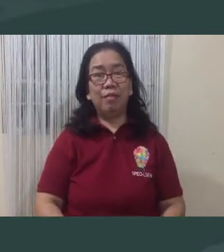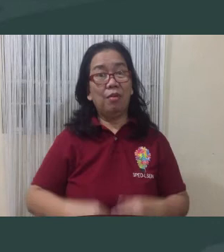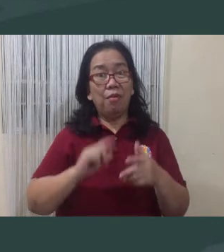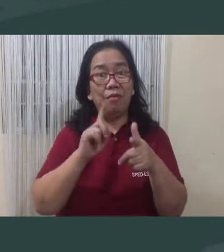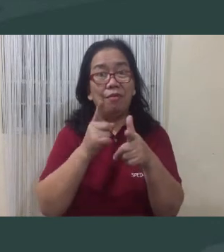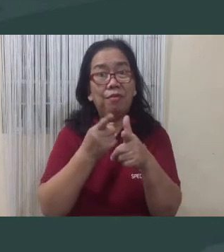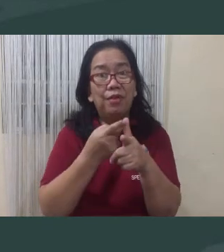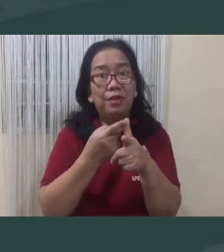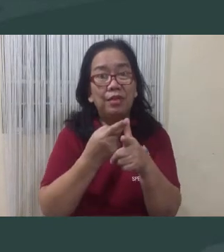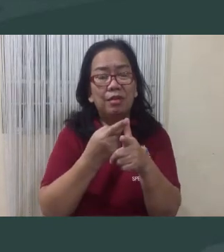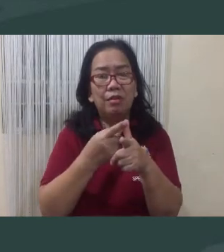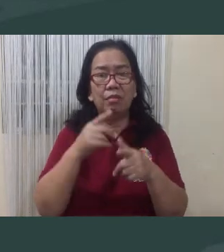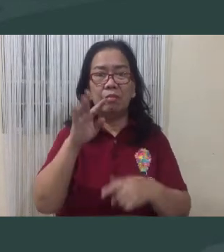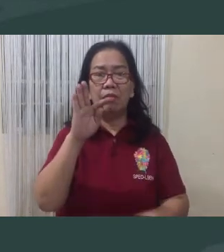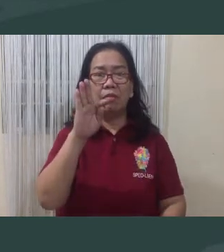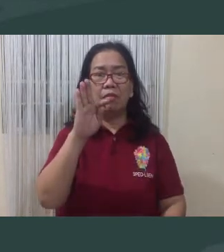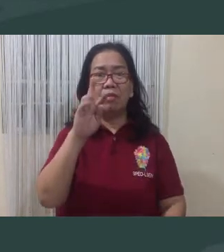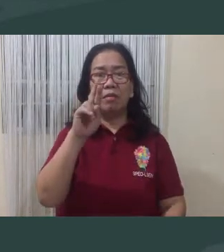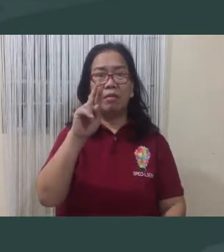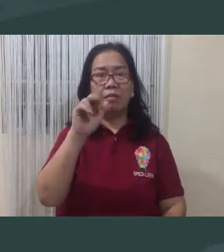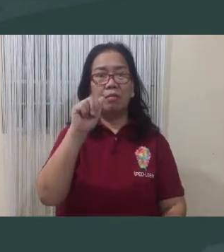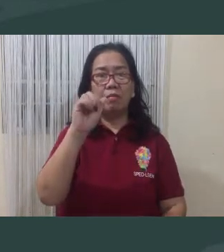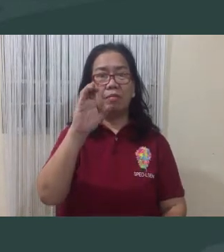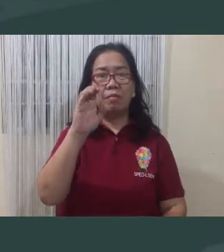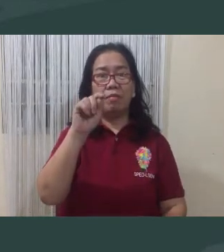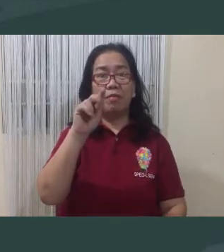First, fracture.